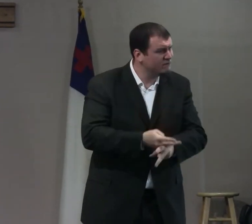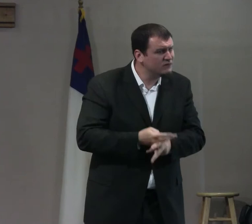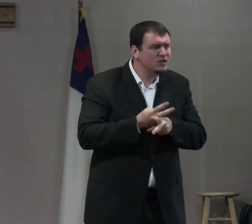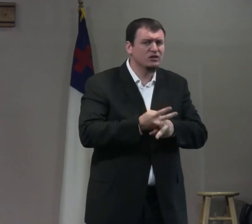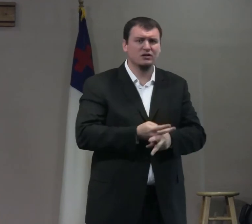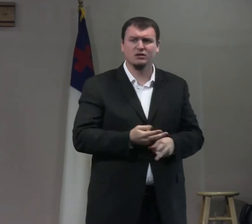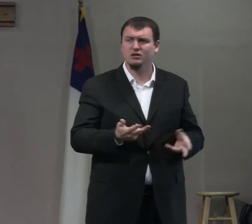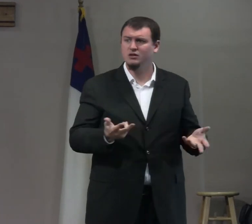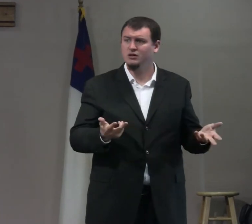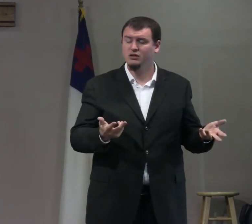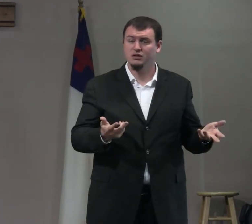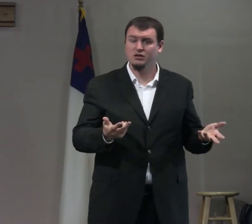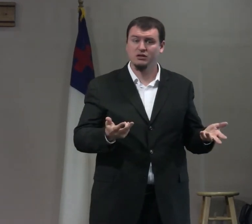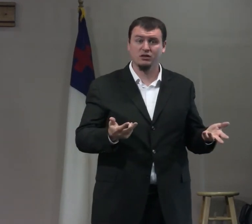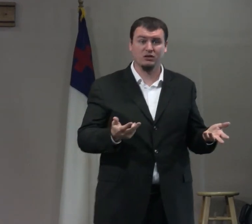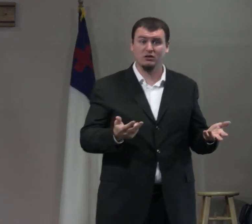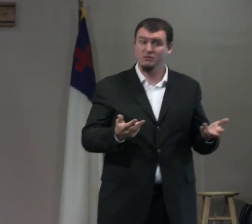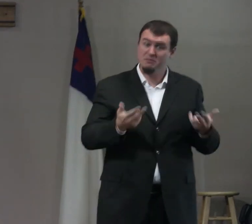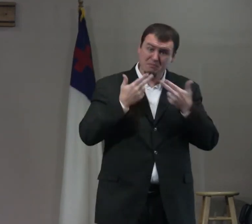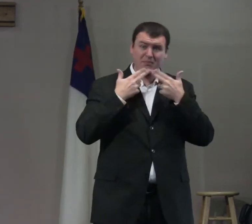When you say something, you have to be careful.